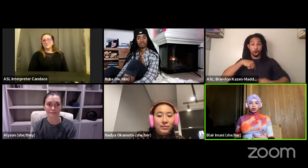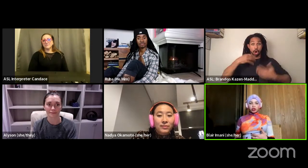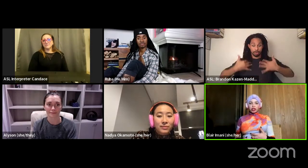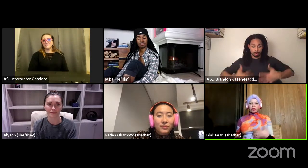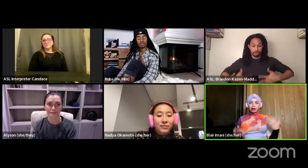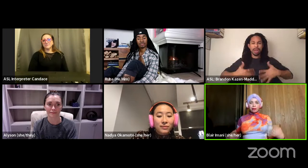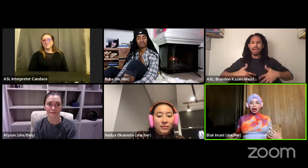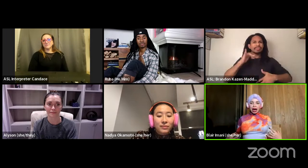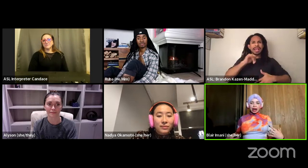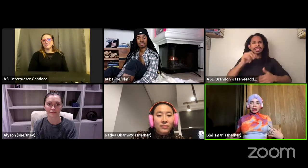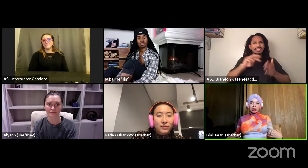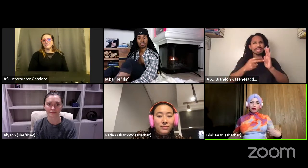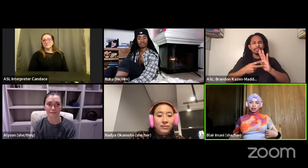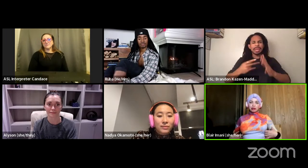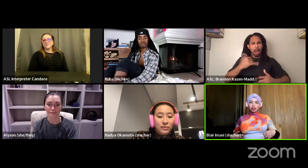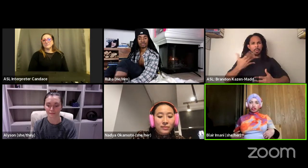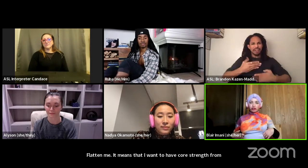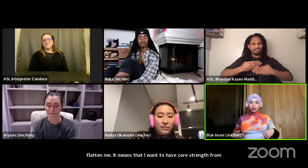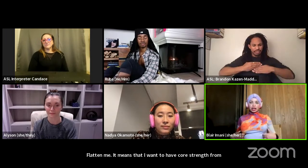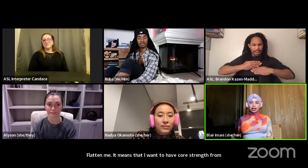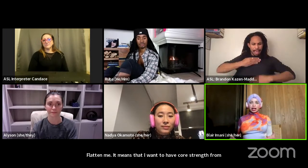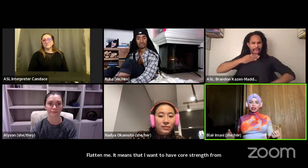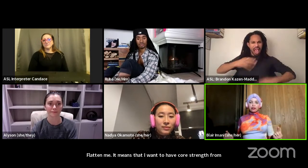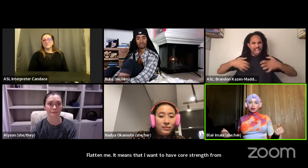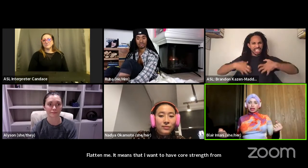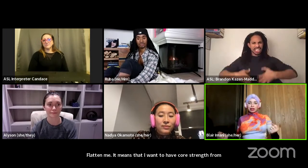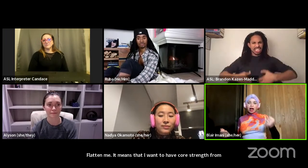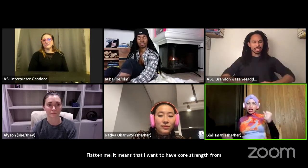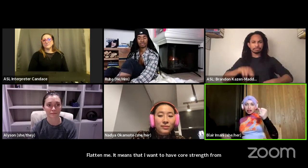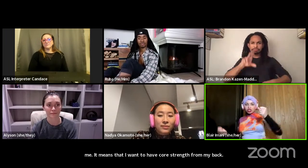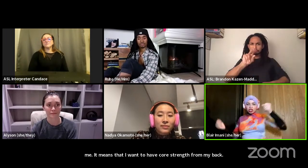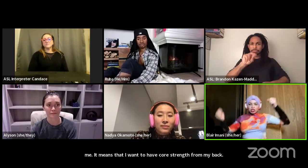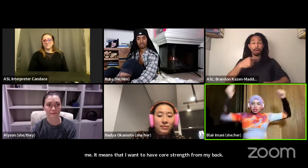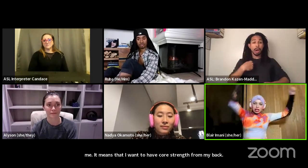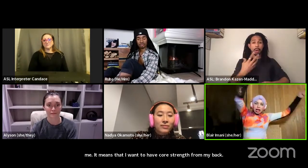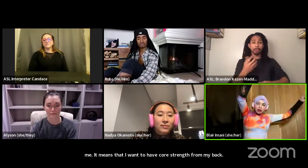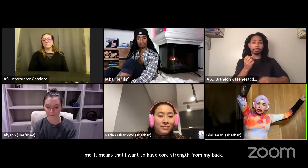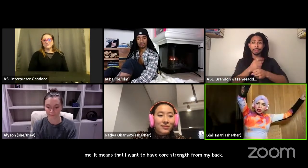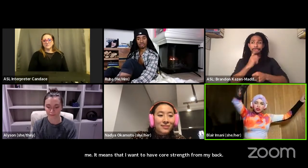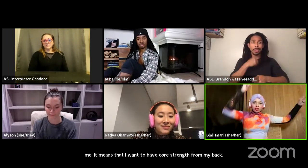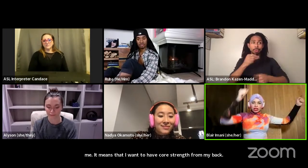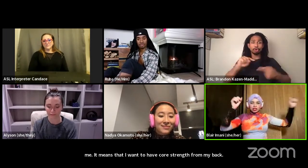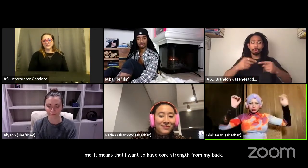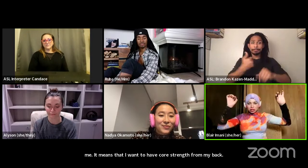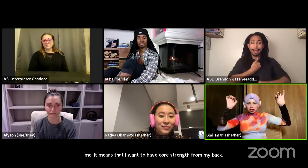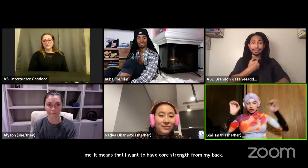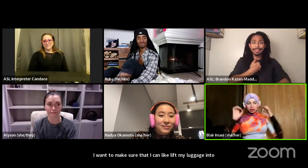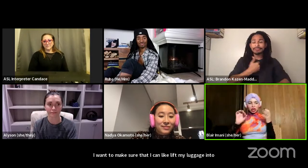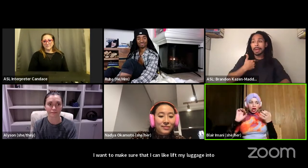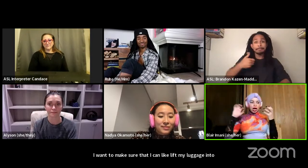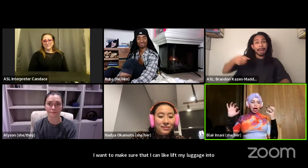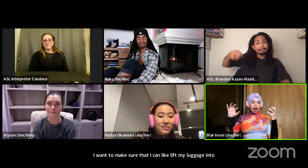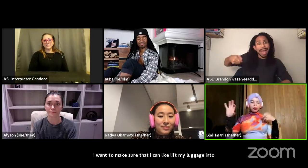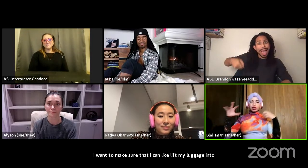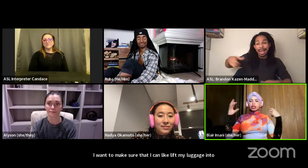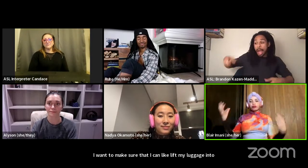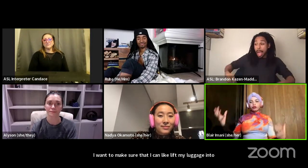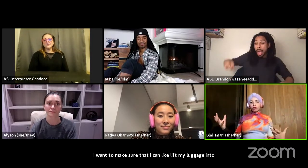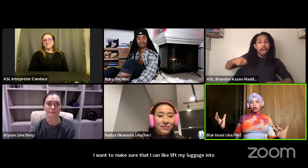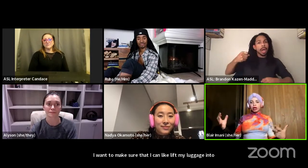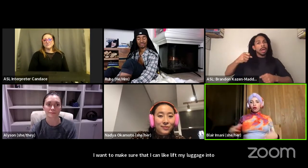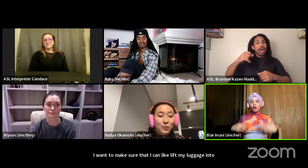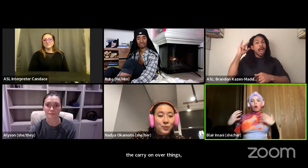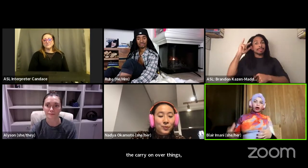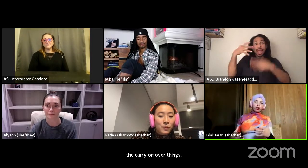to have core strength for my back. I want to make sure that I can like lift my luggage into the carry-on over things specifically. And